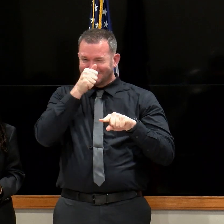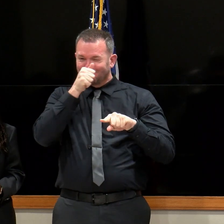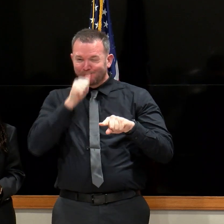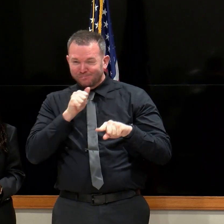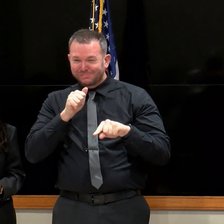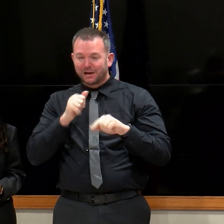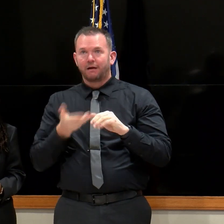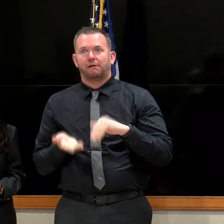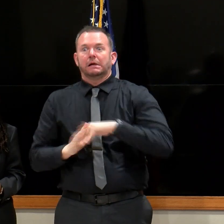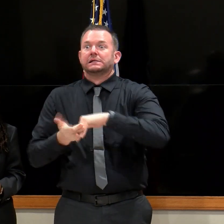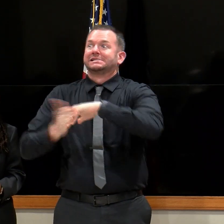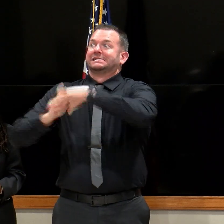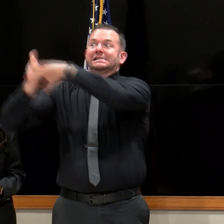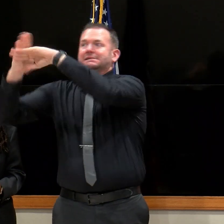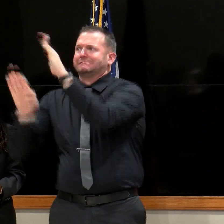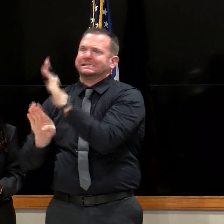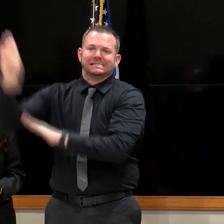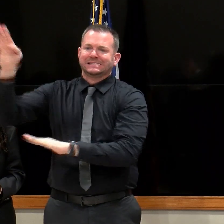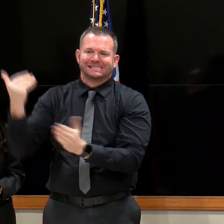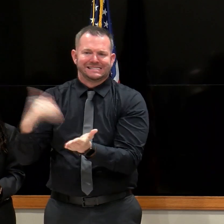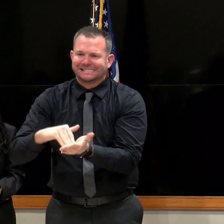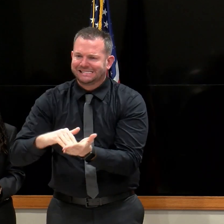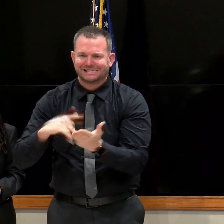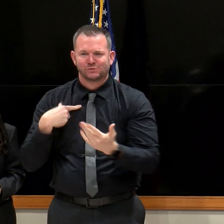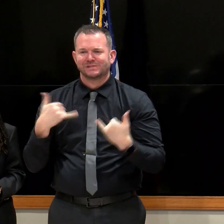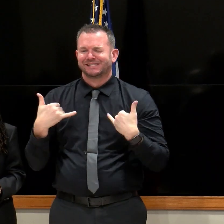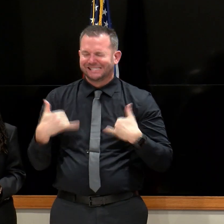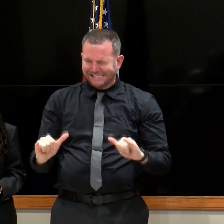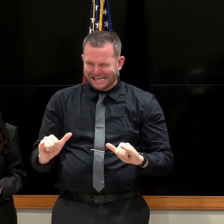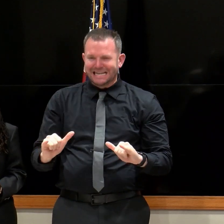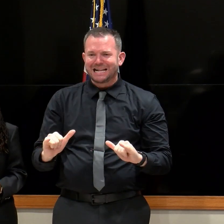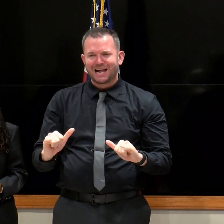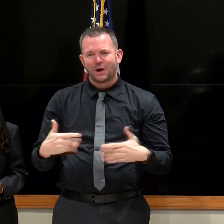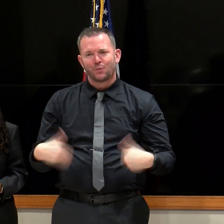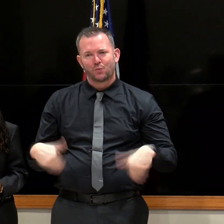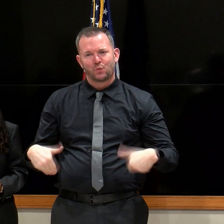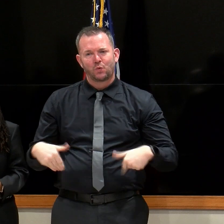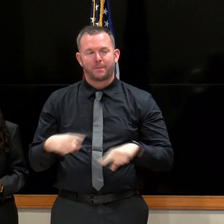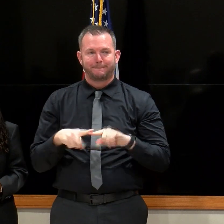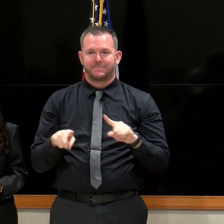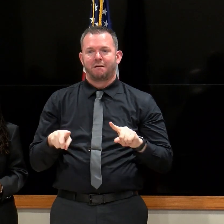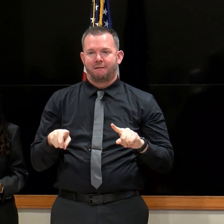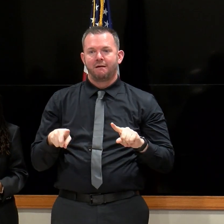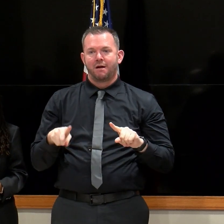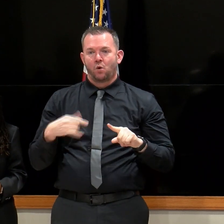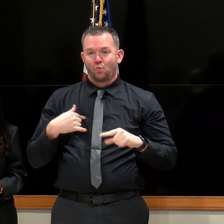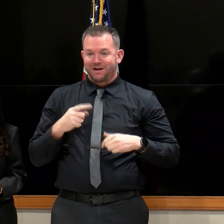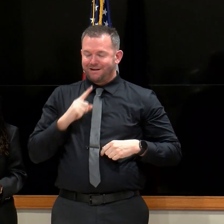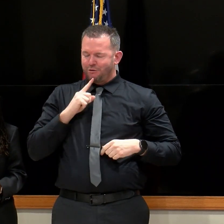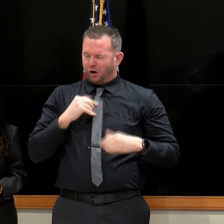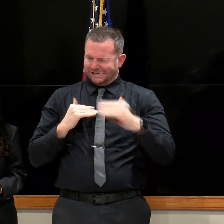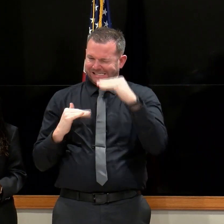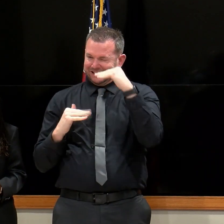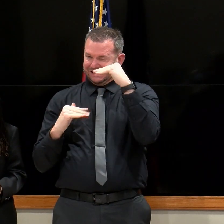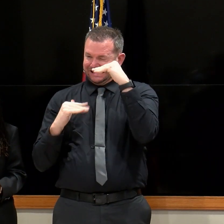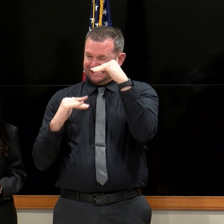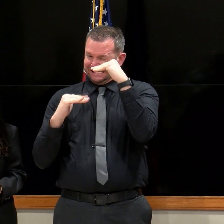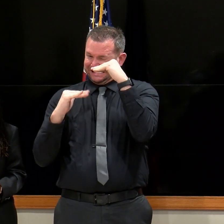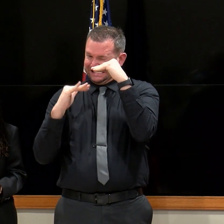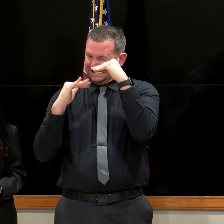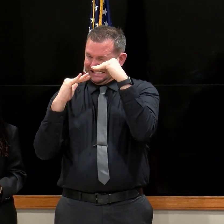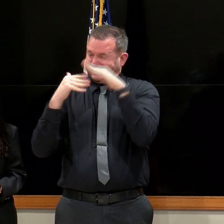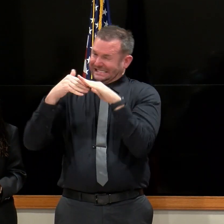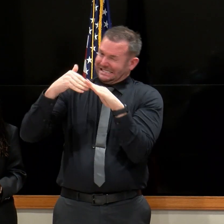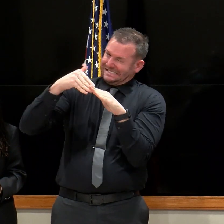right now, and that we're living at the very, very edge. The way to show your